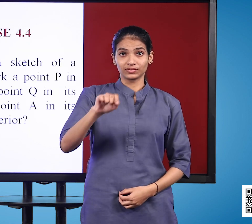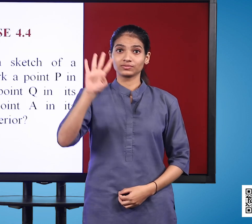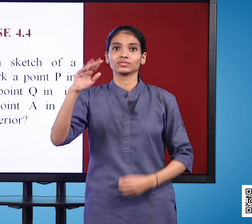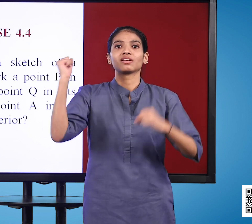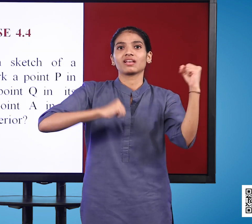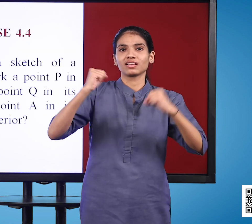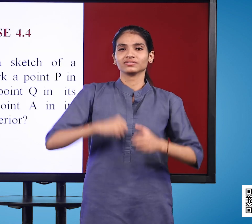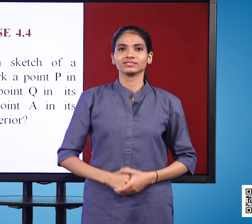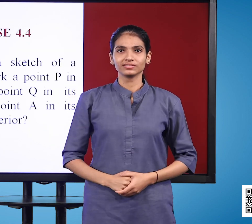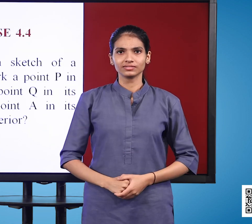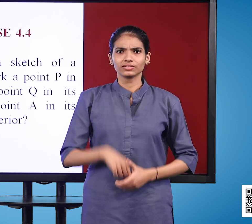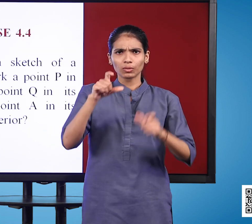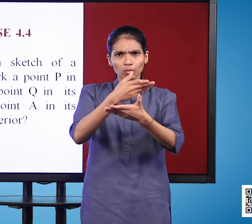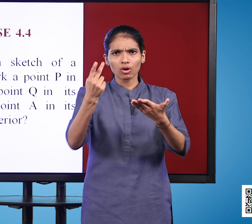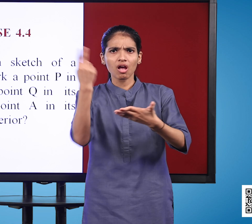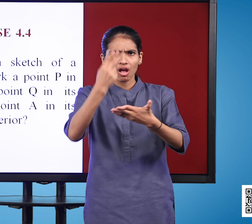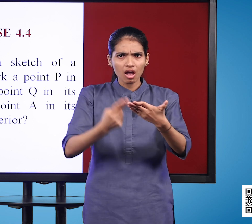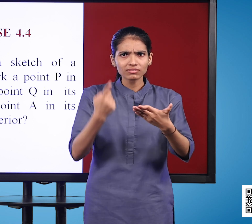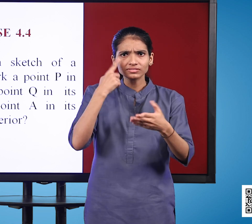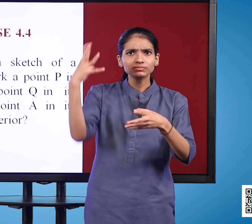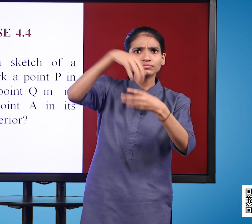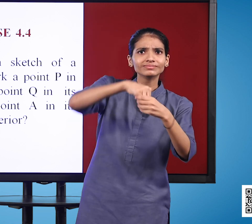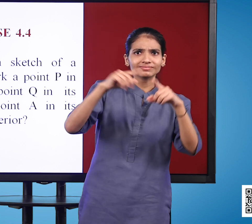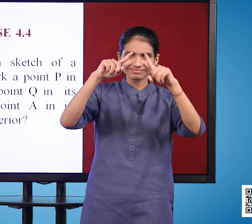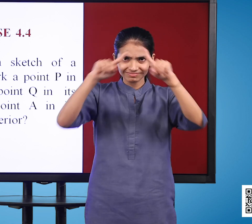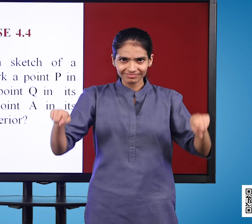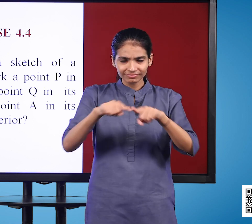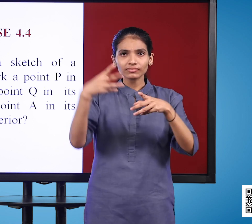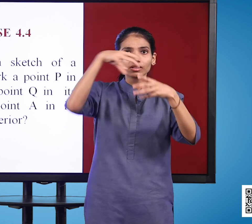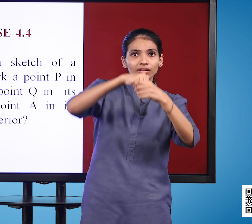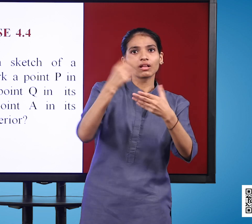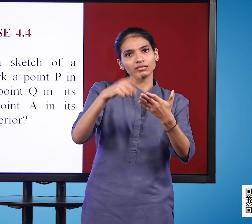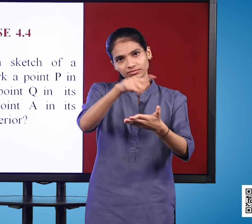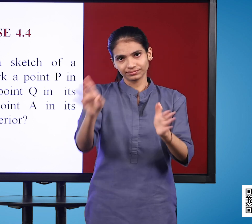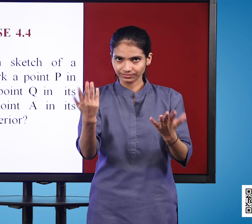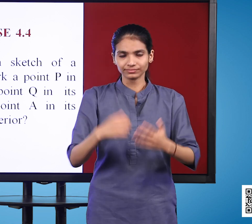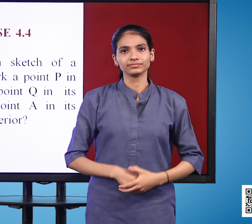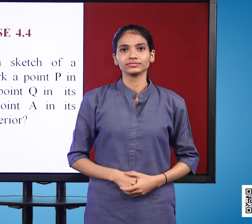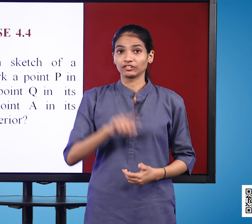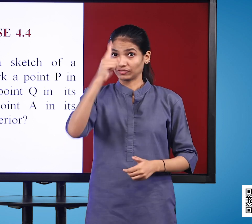Exercise 4.4. 1. Draw a rough sketch of a triangle ABC.